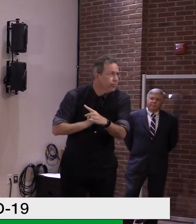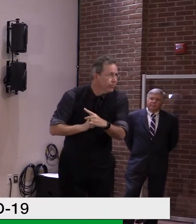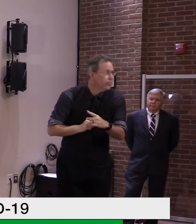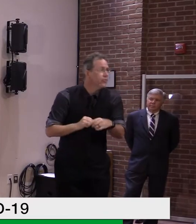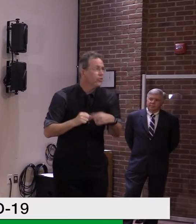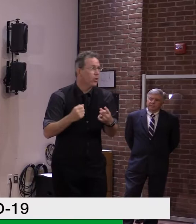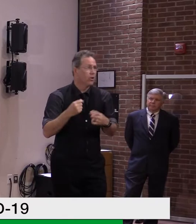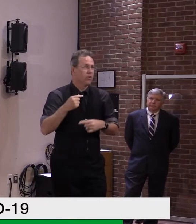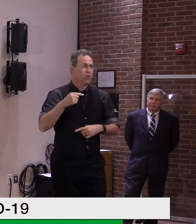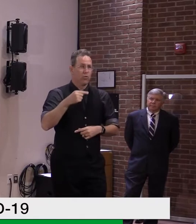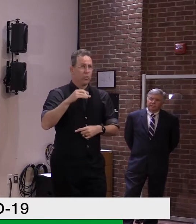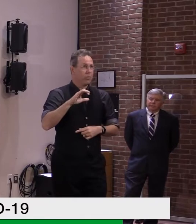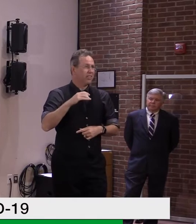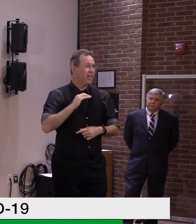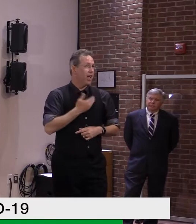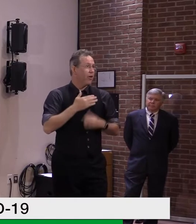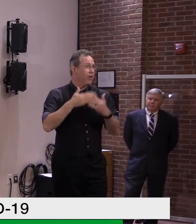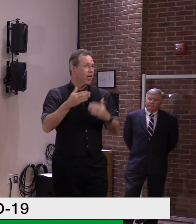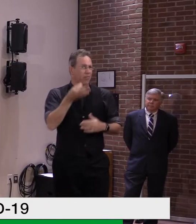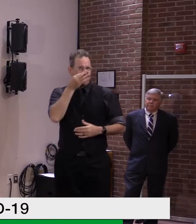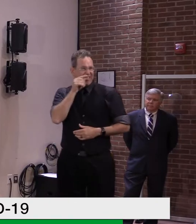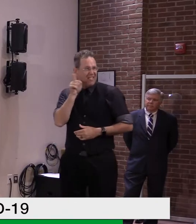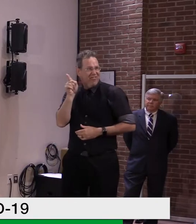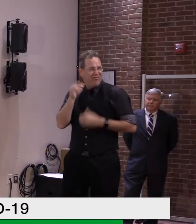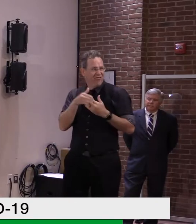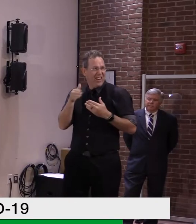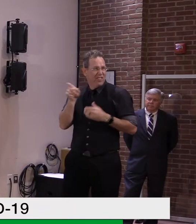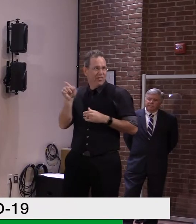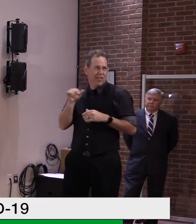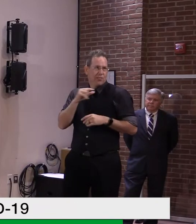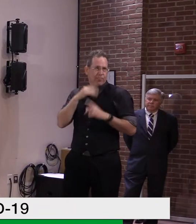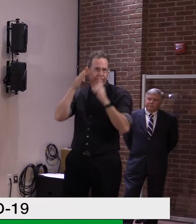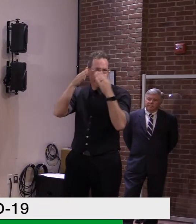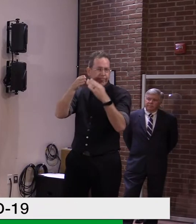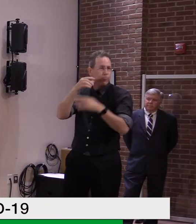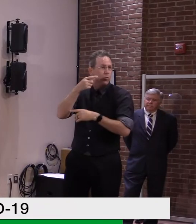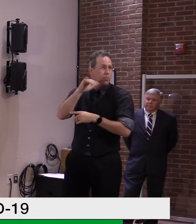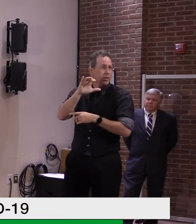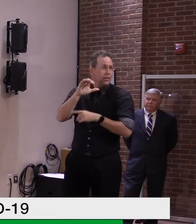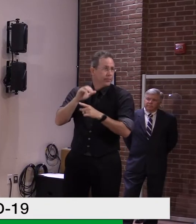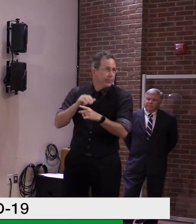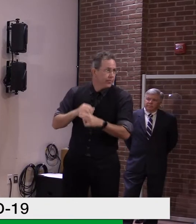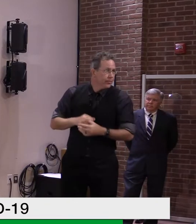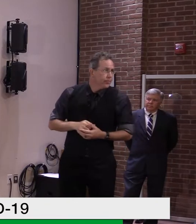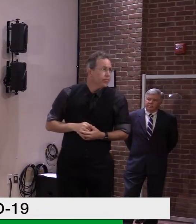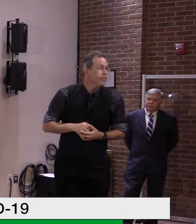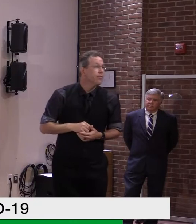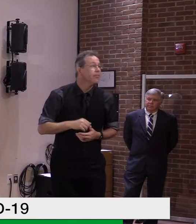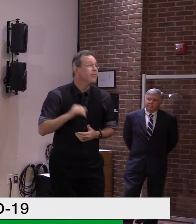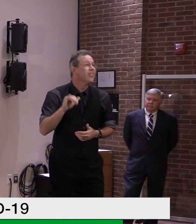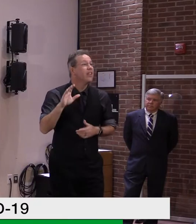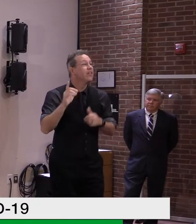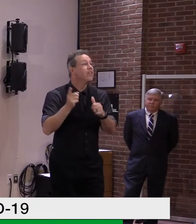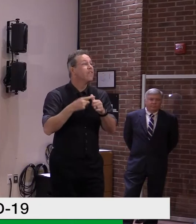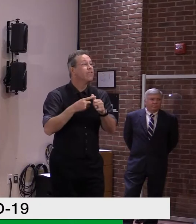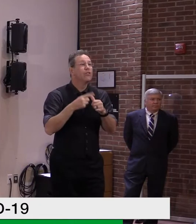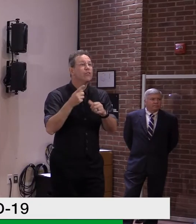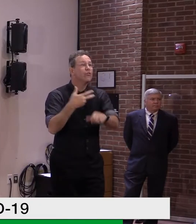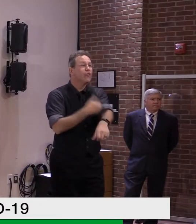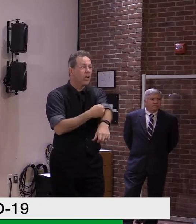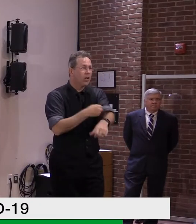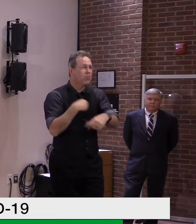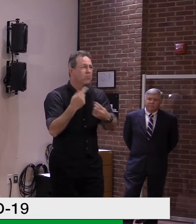exceeding expectations. And really, the first dose vaccination rate is much higher than the U.S. at this